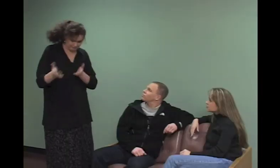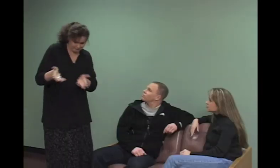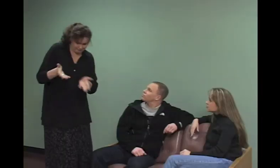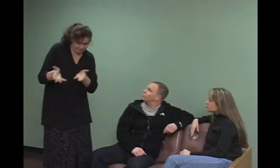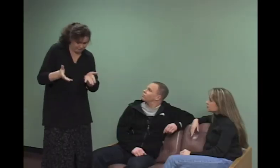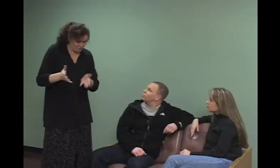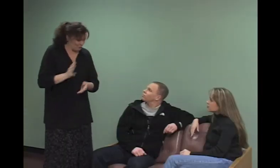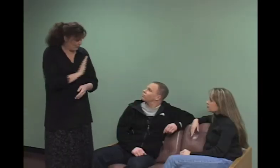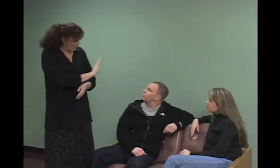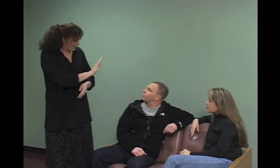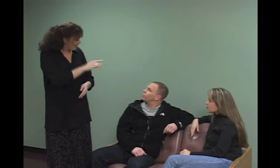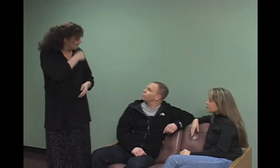like to join the class?